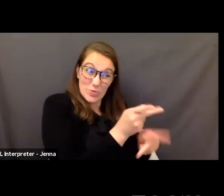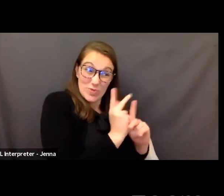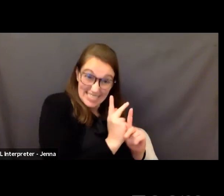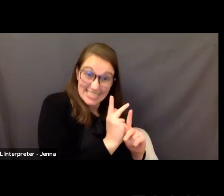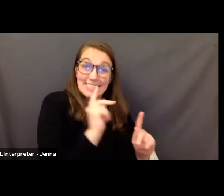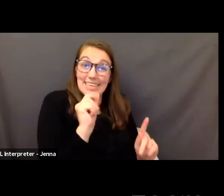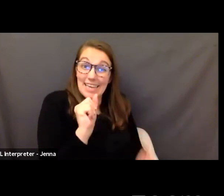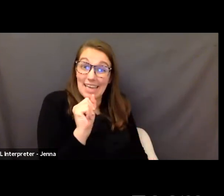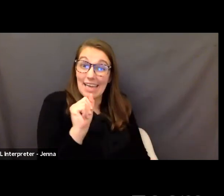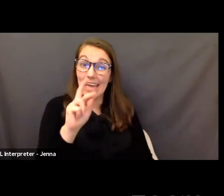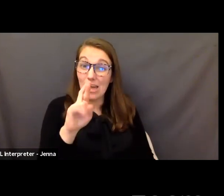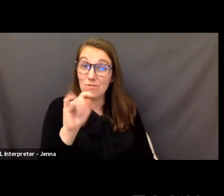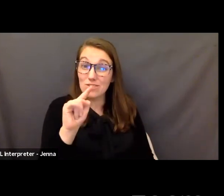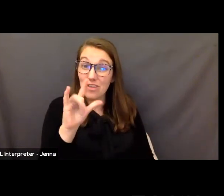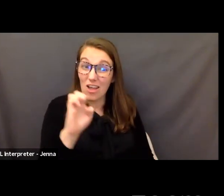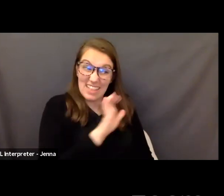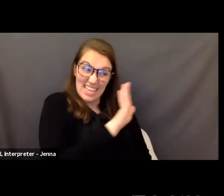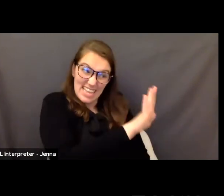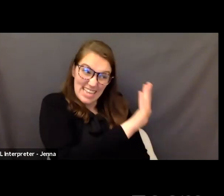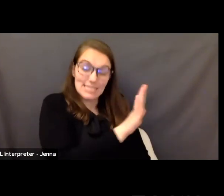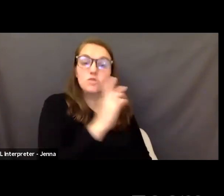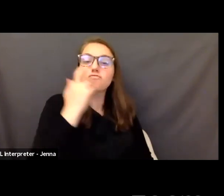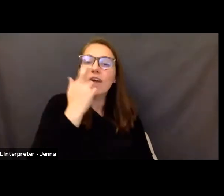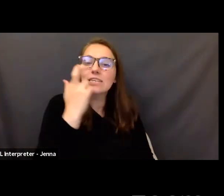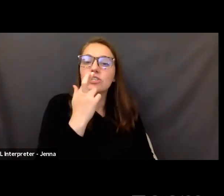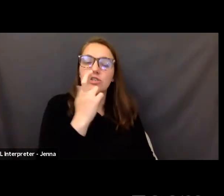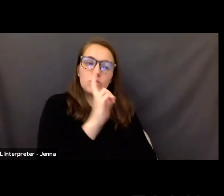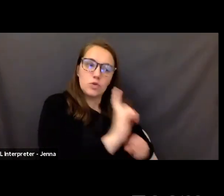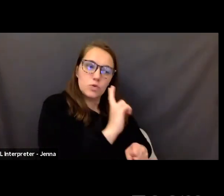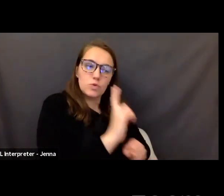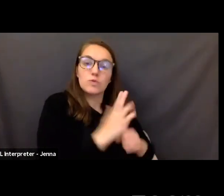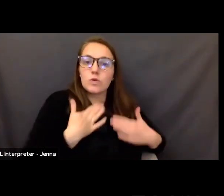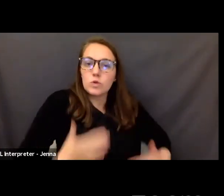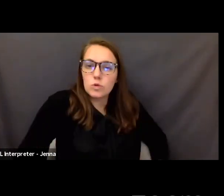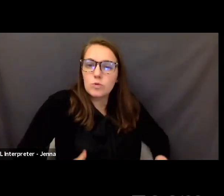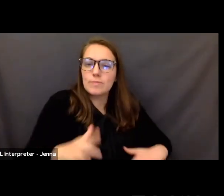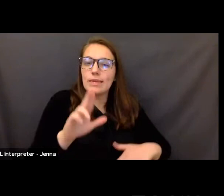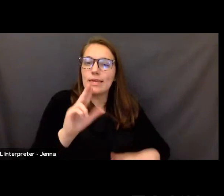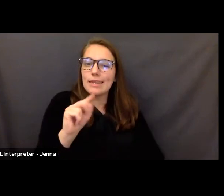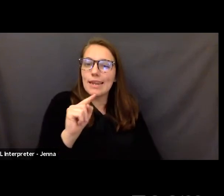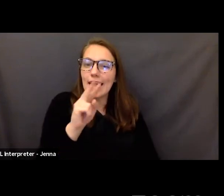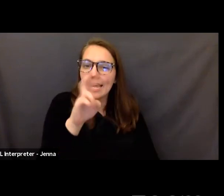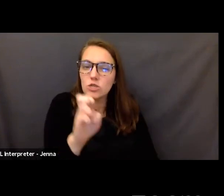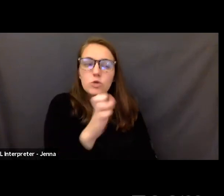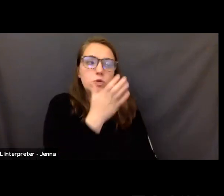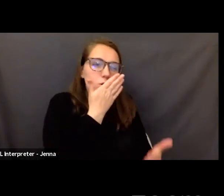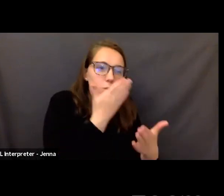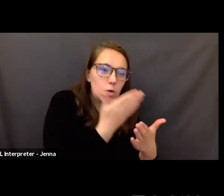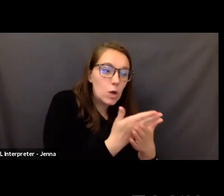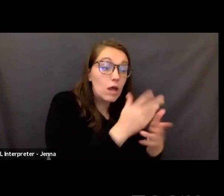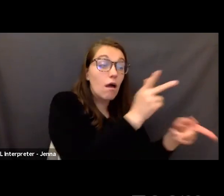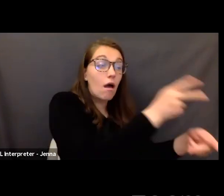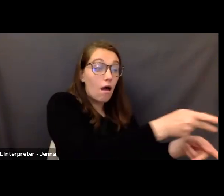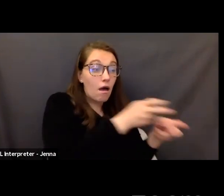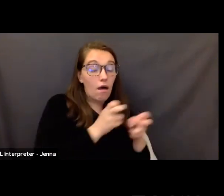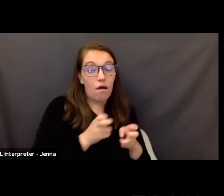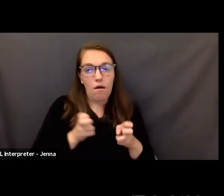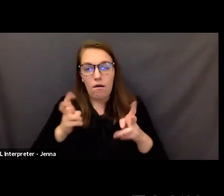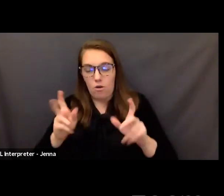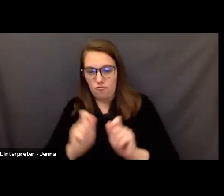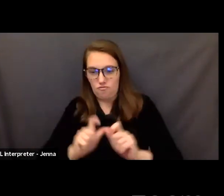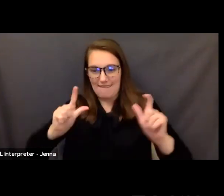rationalistic conception of human nature and of the human good, reframing the condition of those who lack the use of reason as a